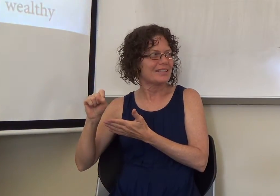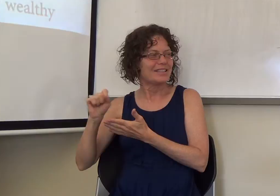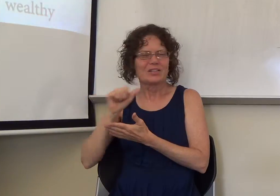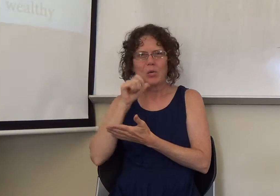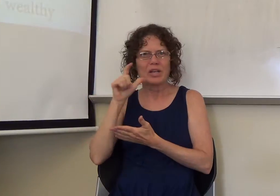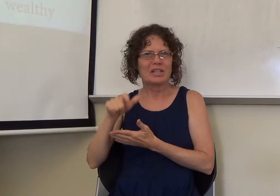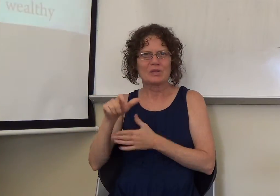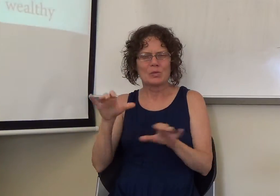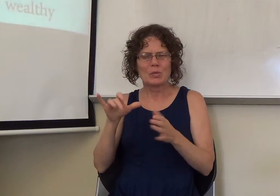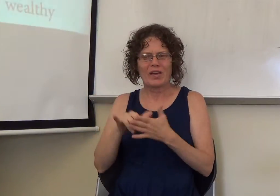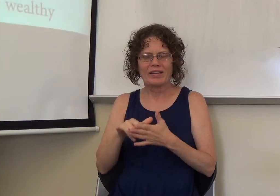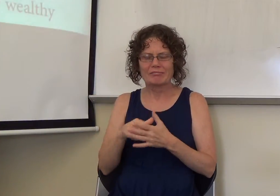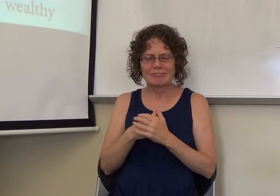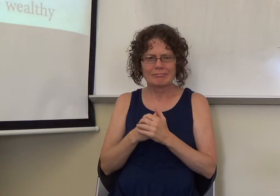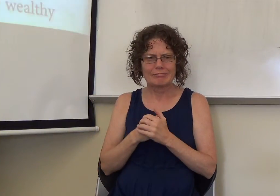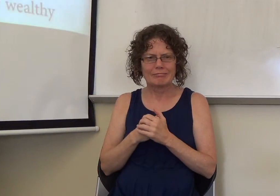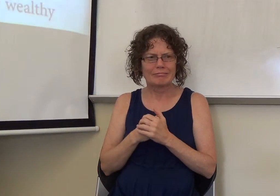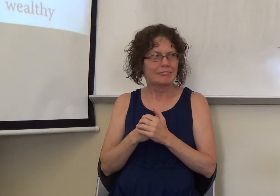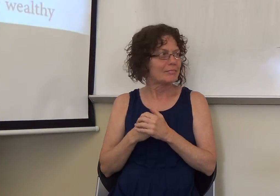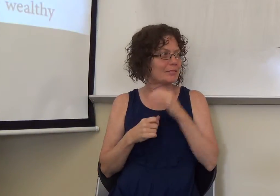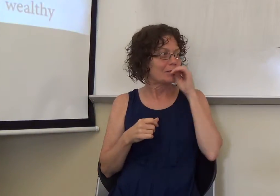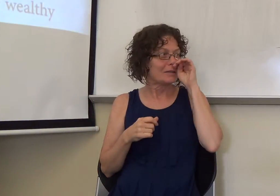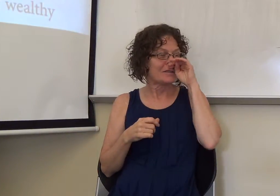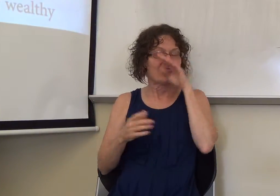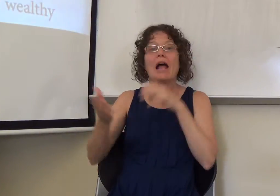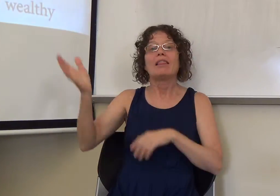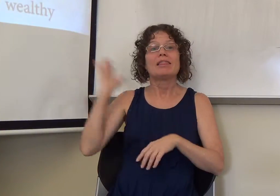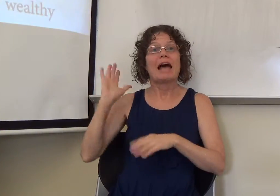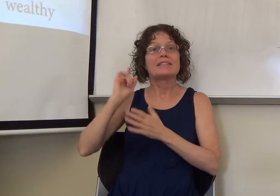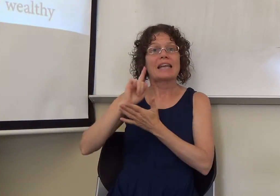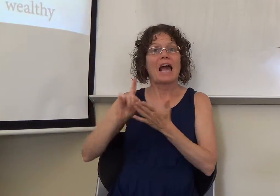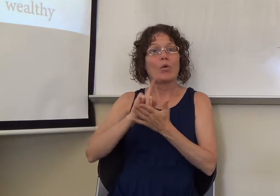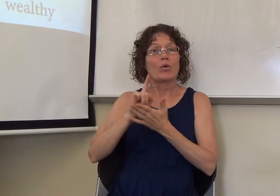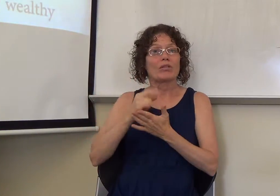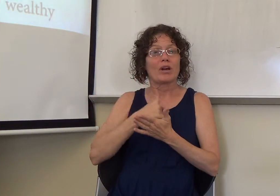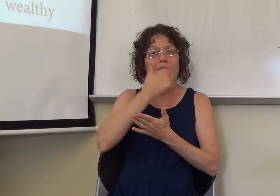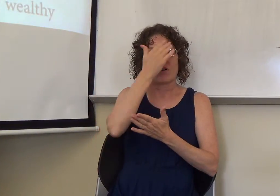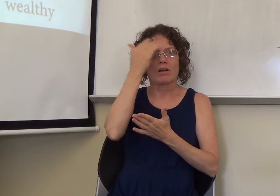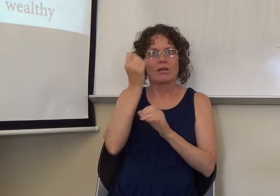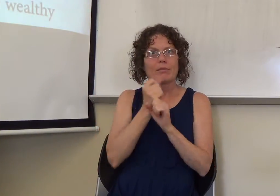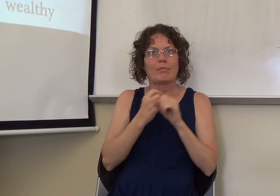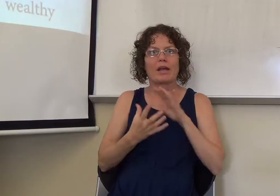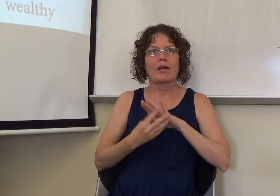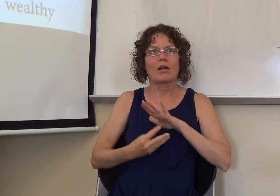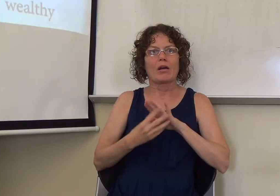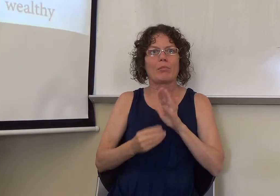guess I do. Last hour, I had forgotten to make copies of the book, so I was actually using